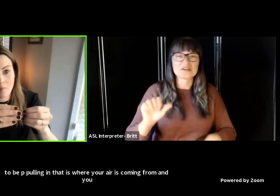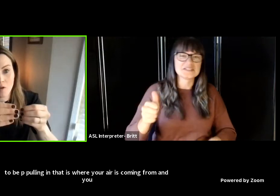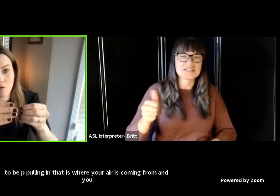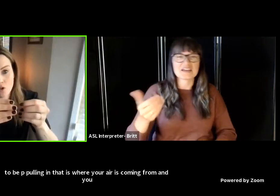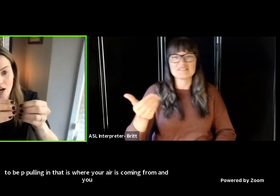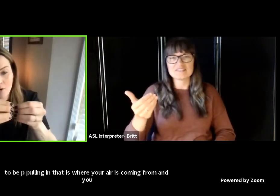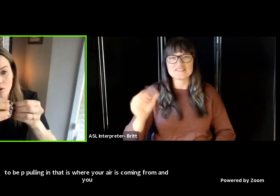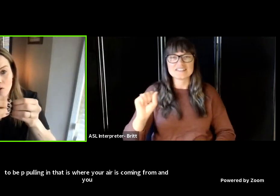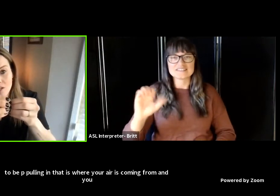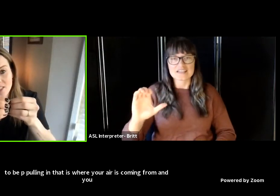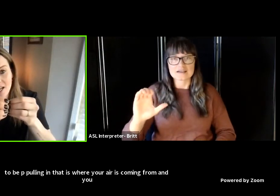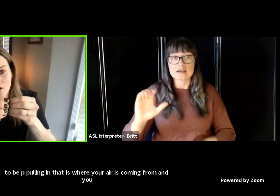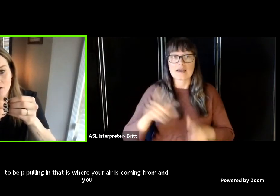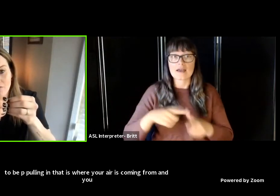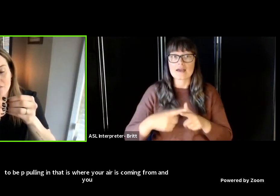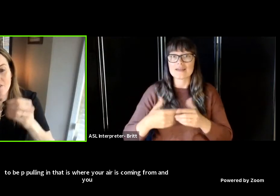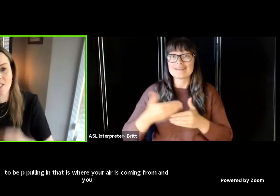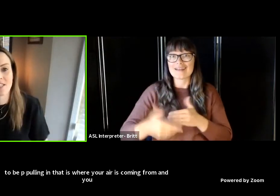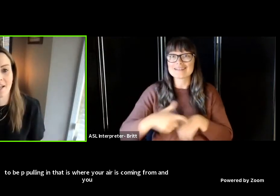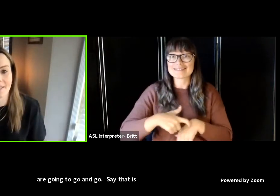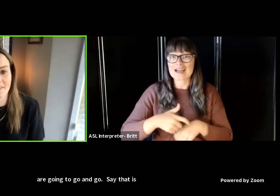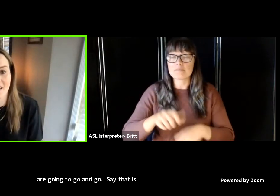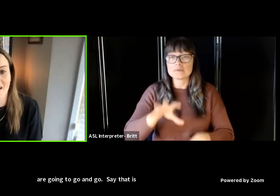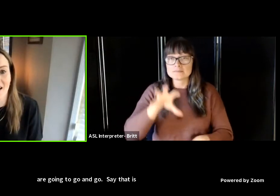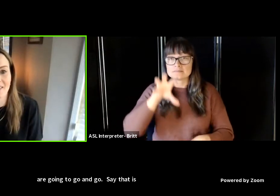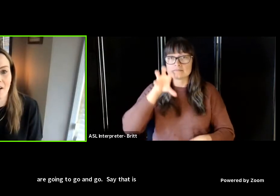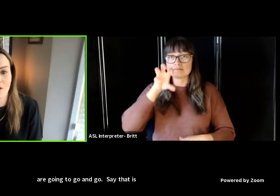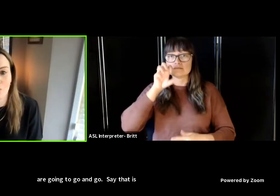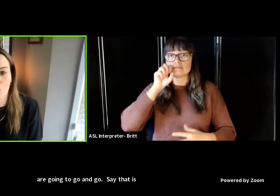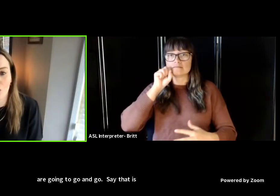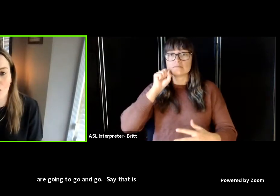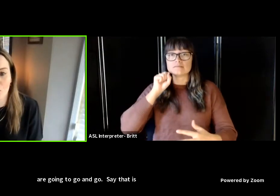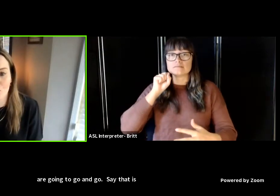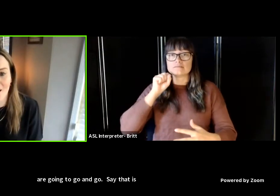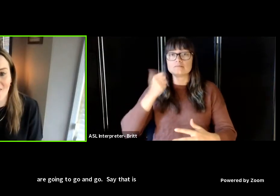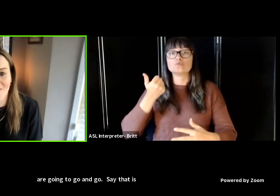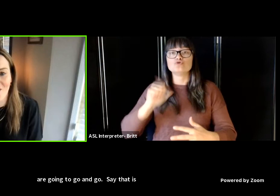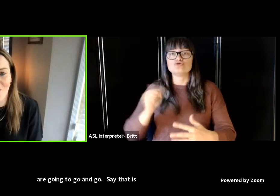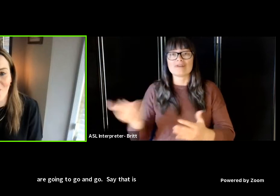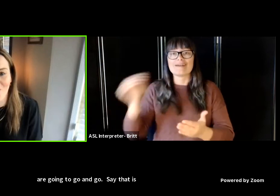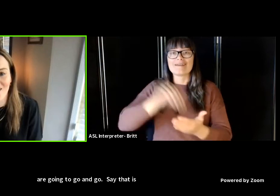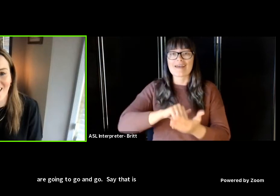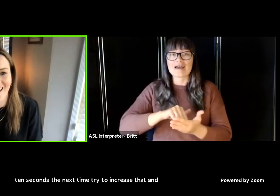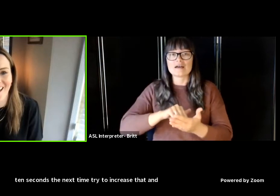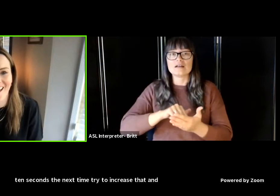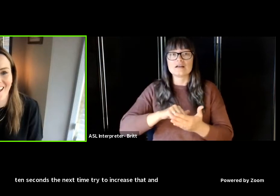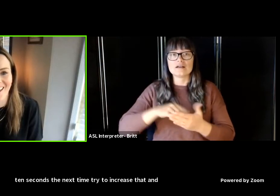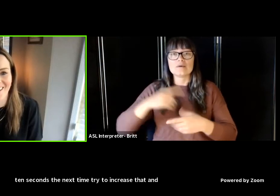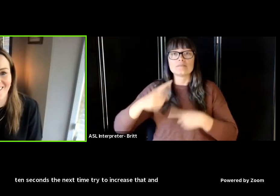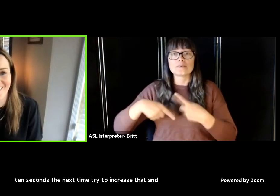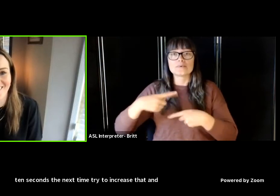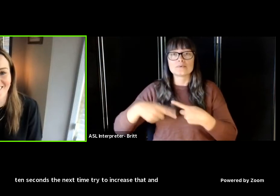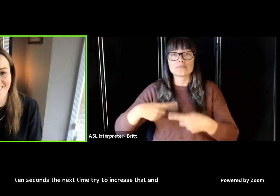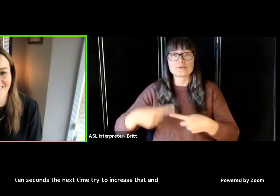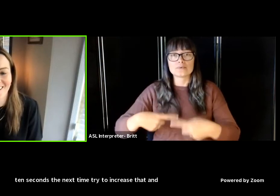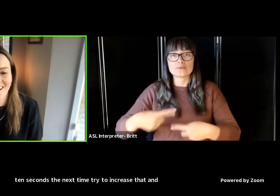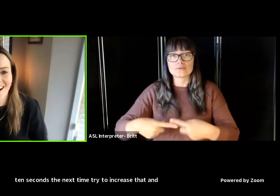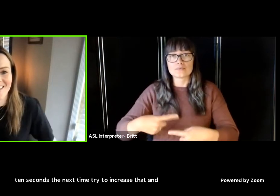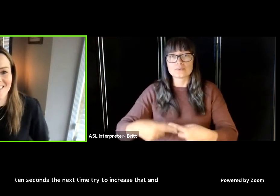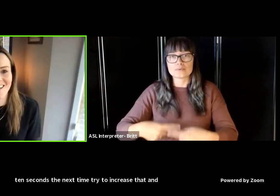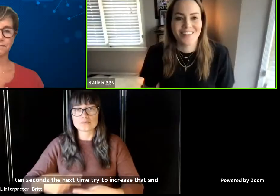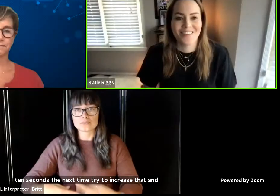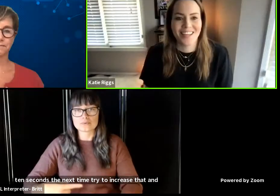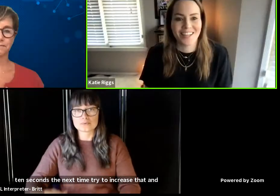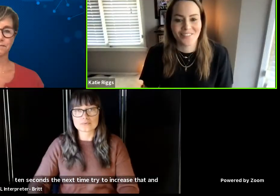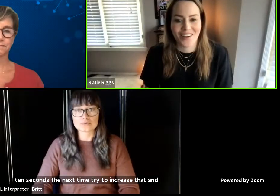next time you try to increase that, go to 15 seconds, and that is how you can work on your breath. Okay.